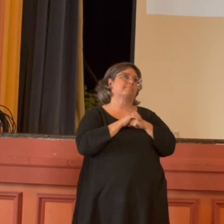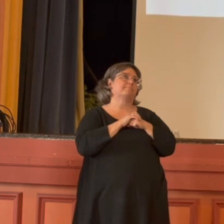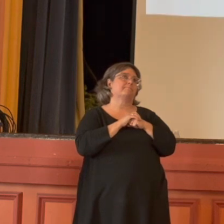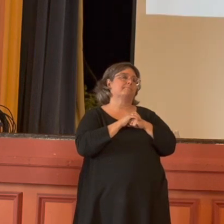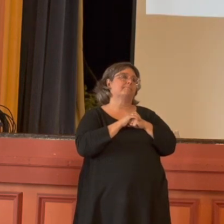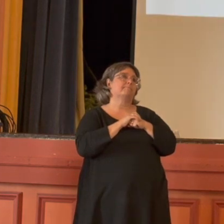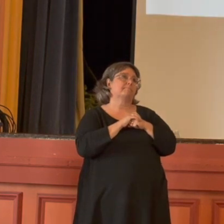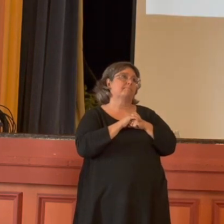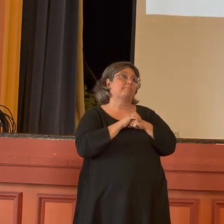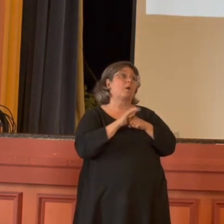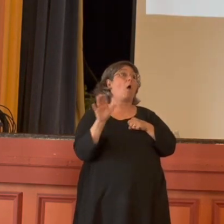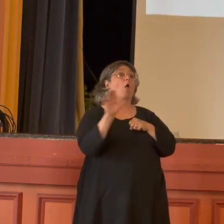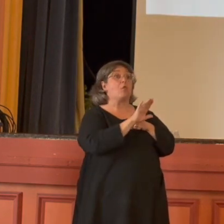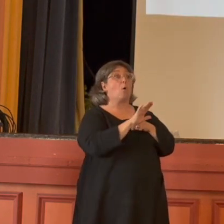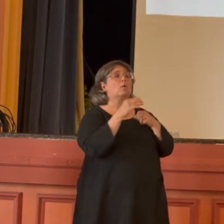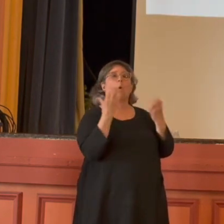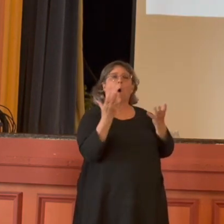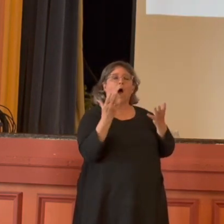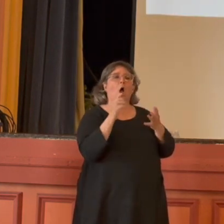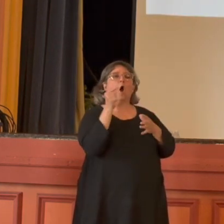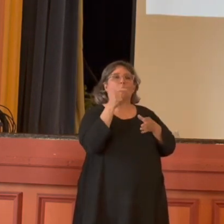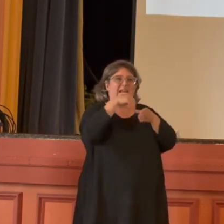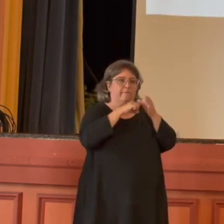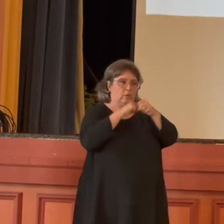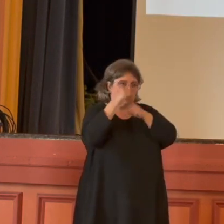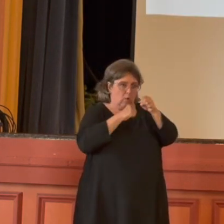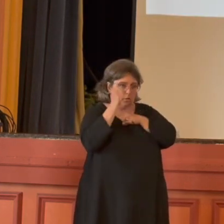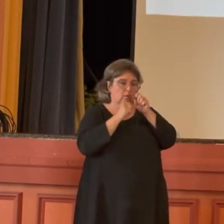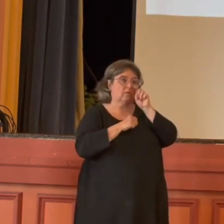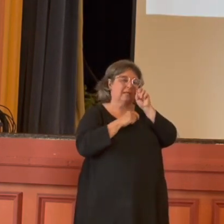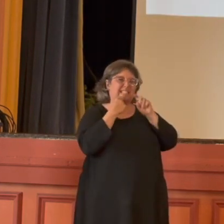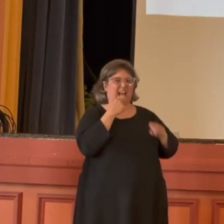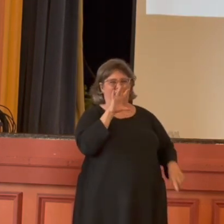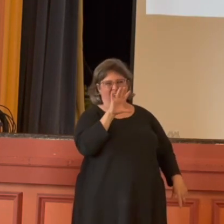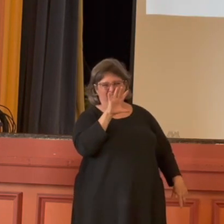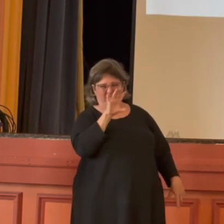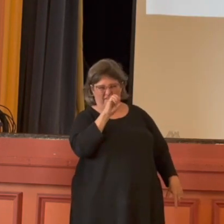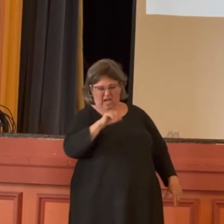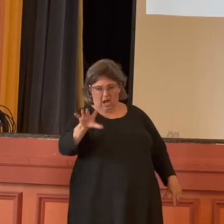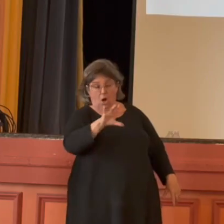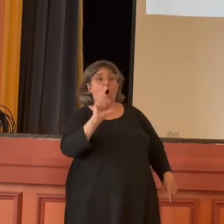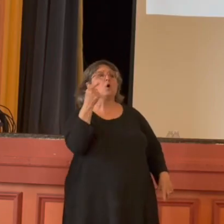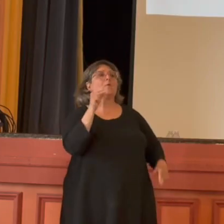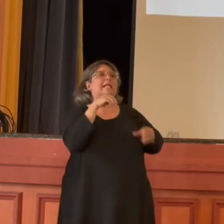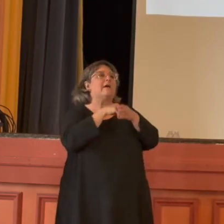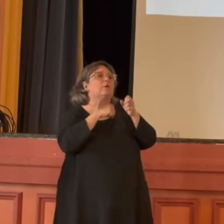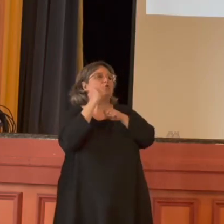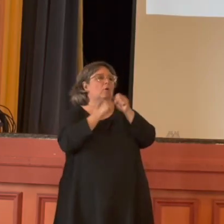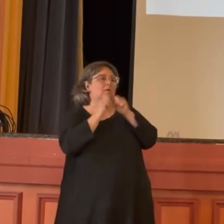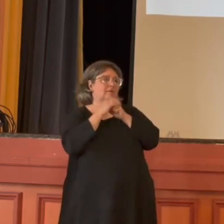And those consist of green infrastructure, and we say 50 sites. The green infrastructure